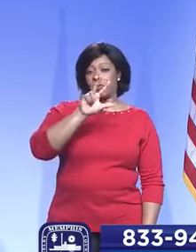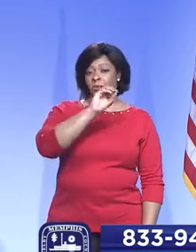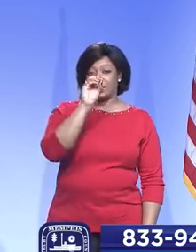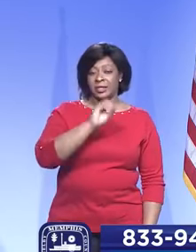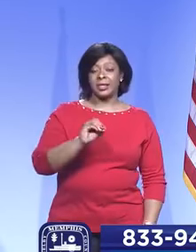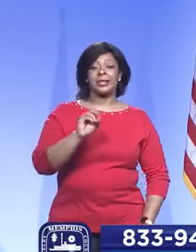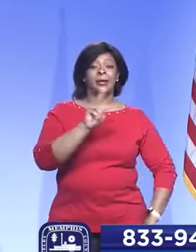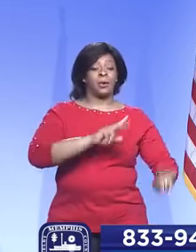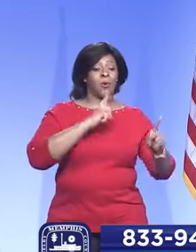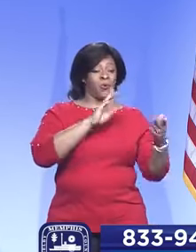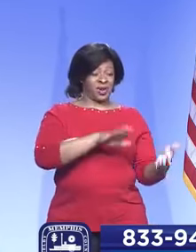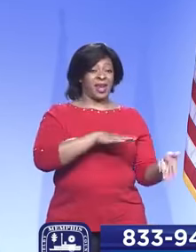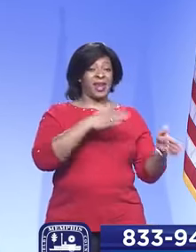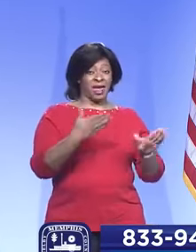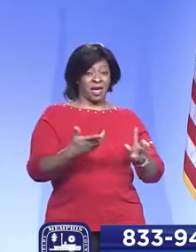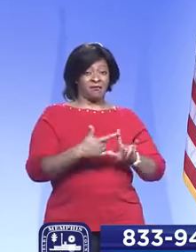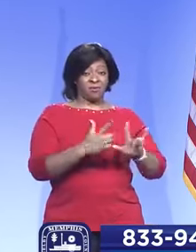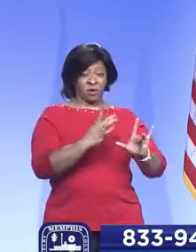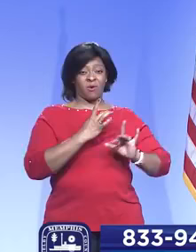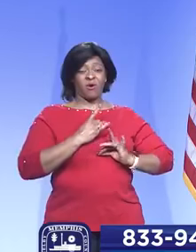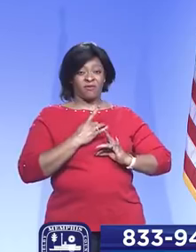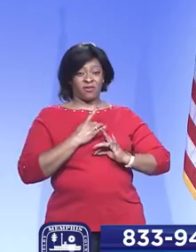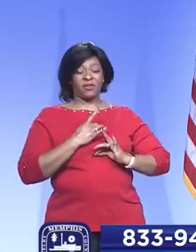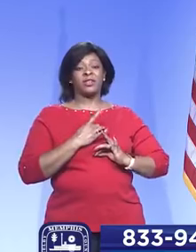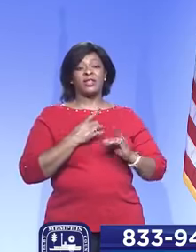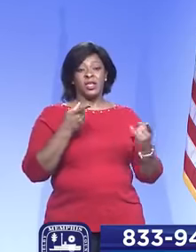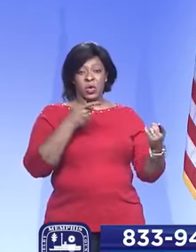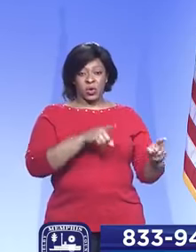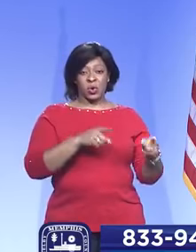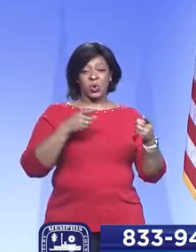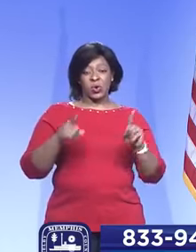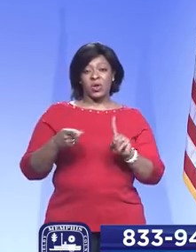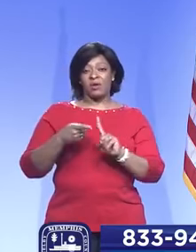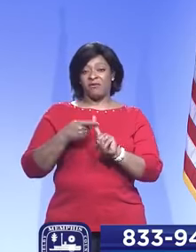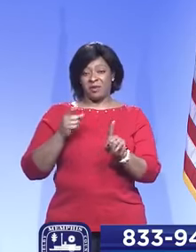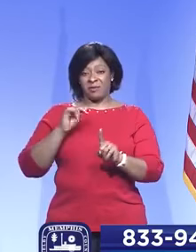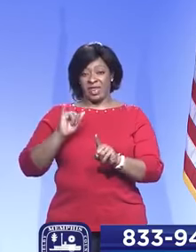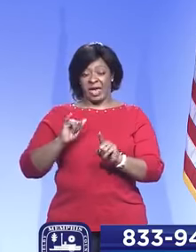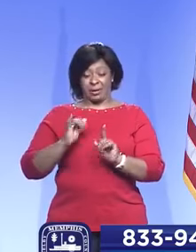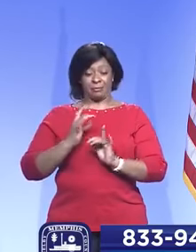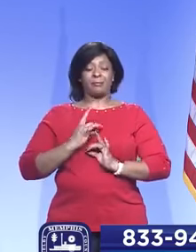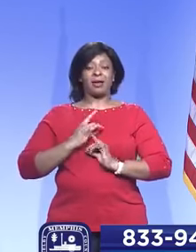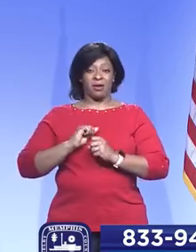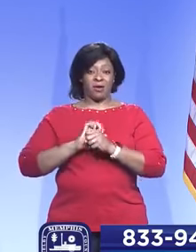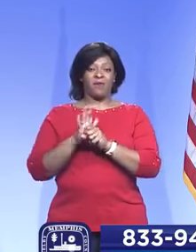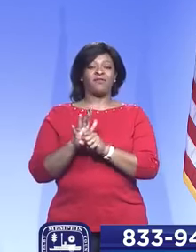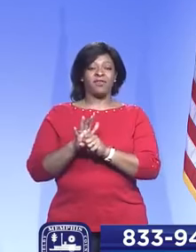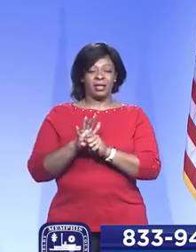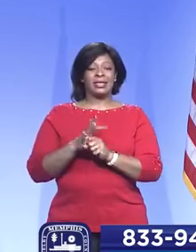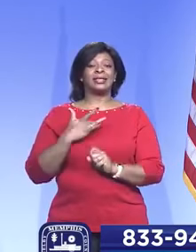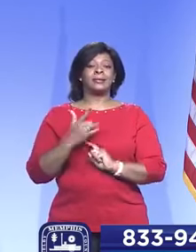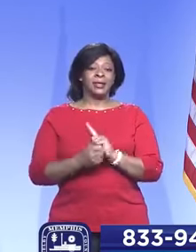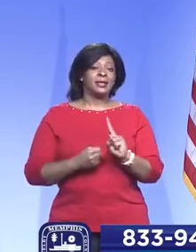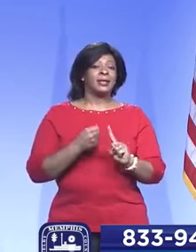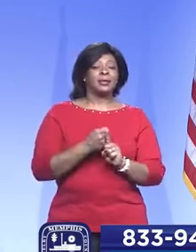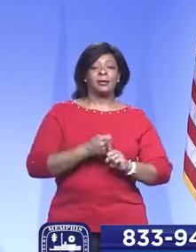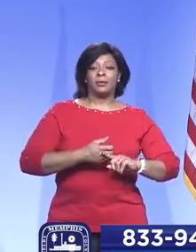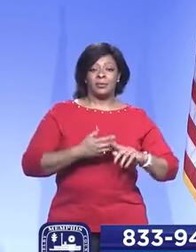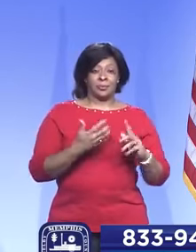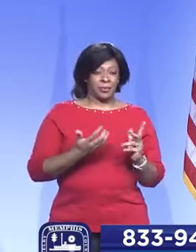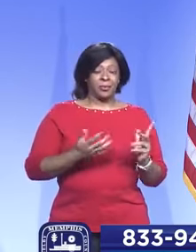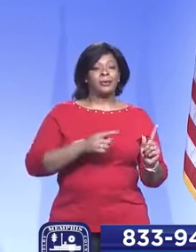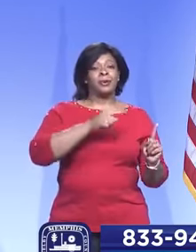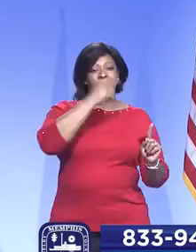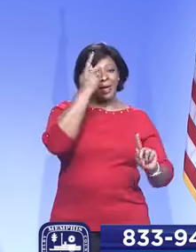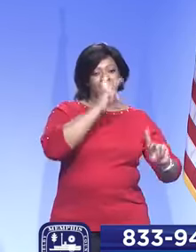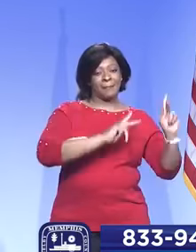62.3% of the deaths that are occurring as a result of COVID is occurring among black